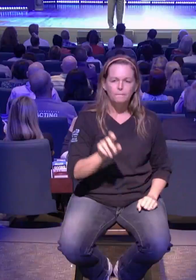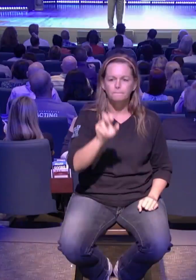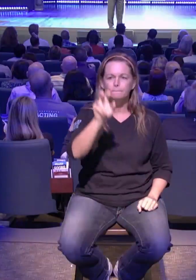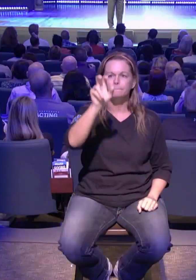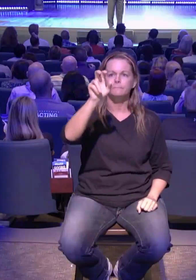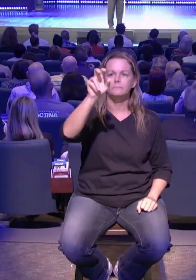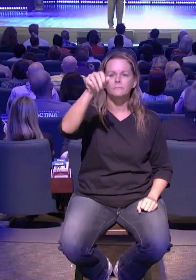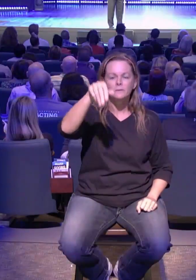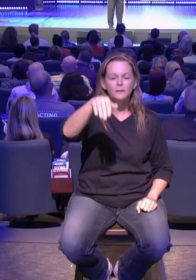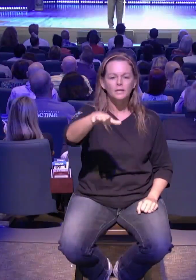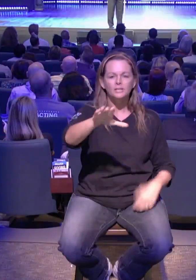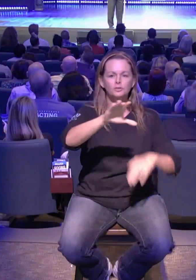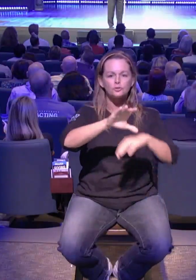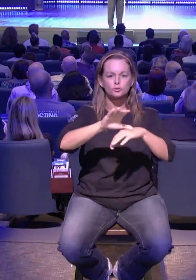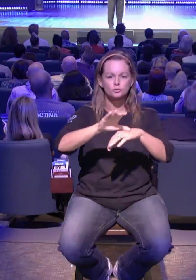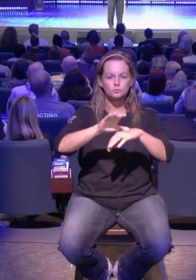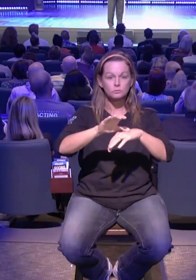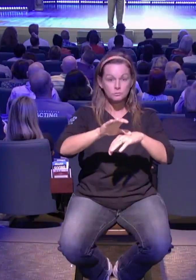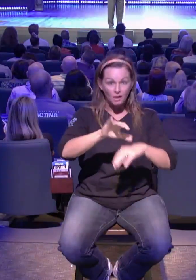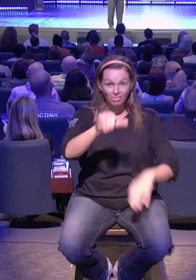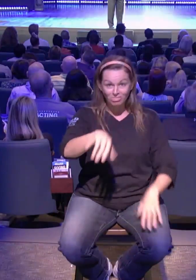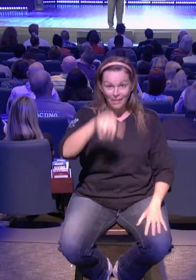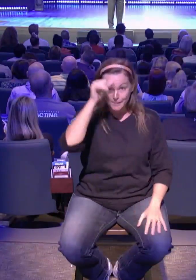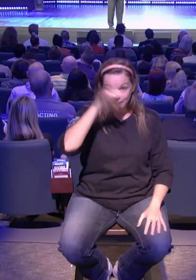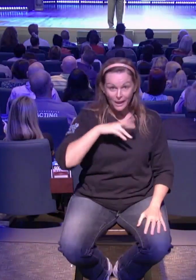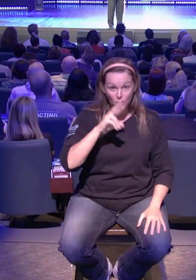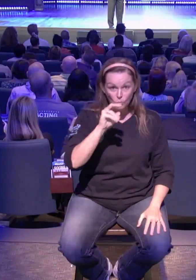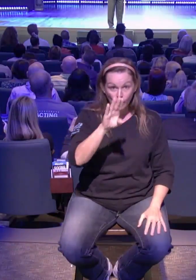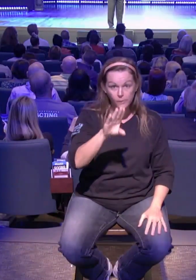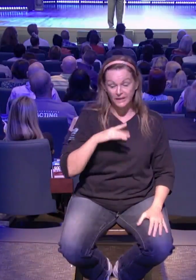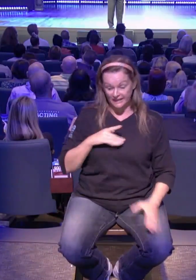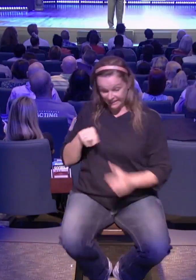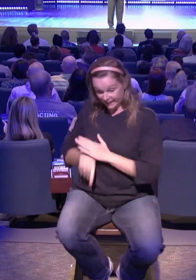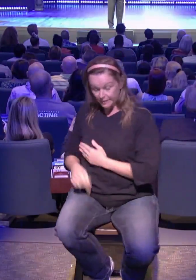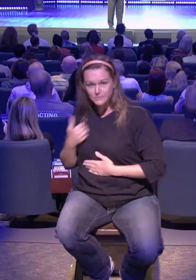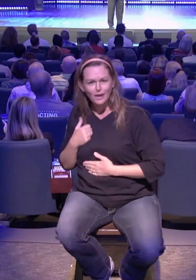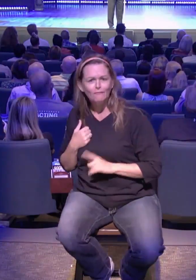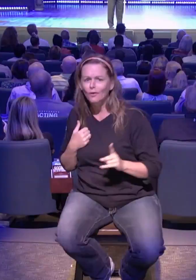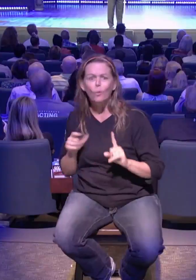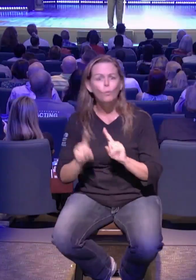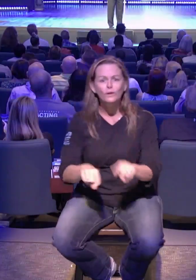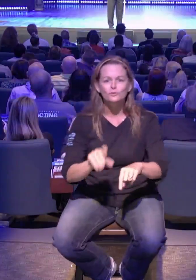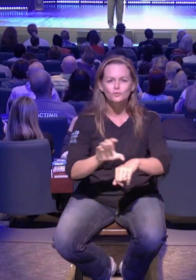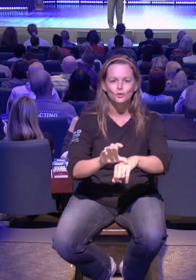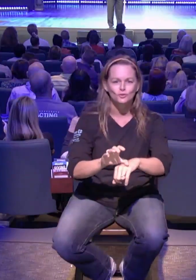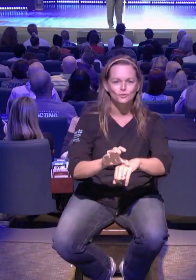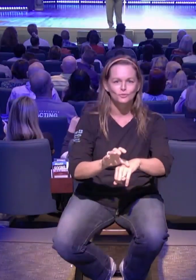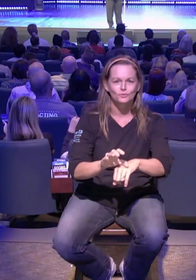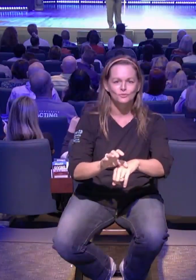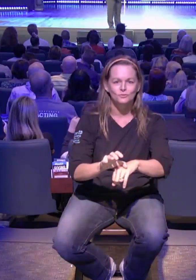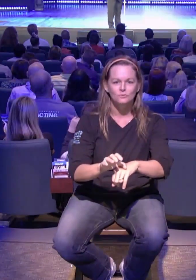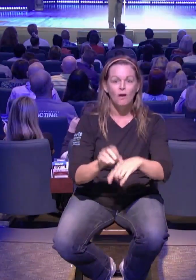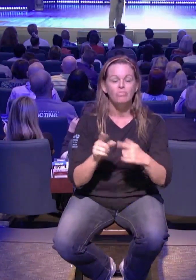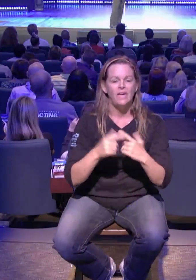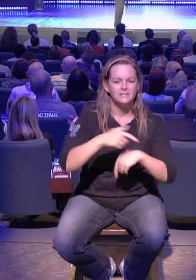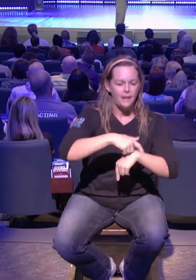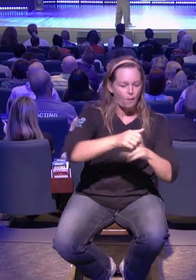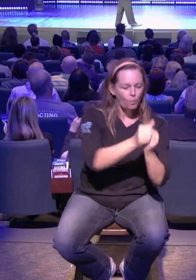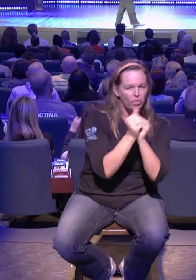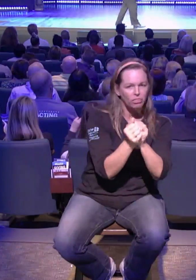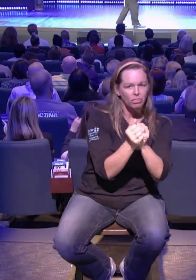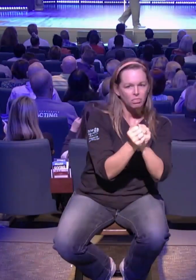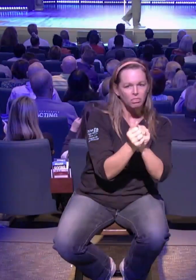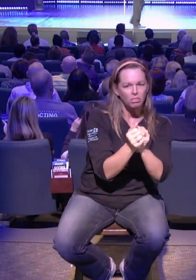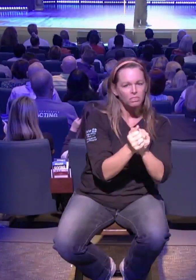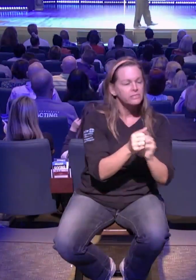night. But then what really transformed him was they started investing their lives in him. They